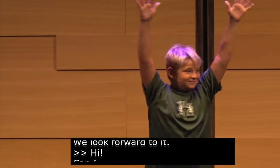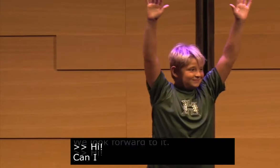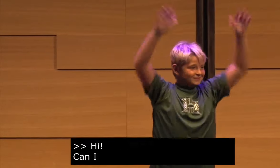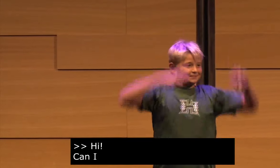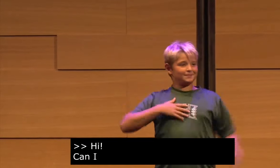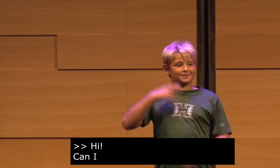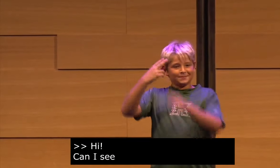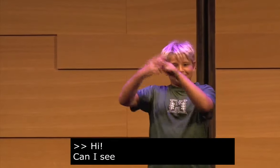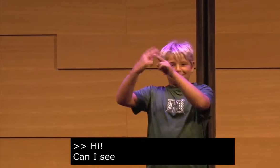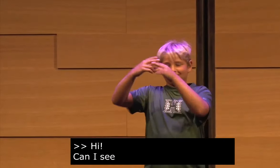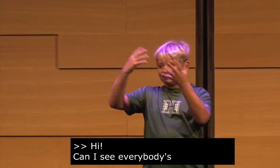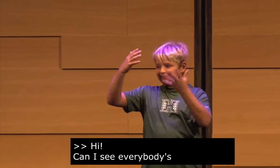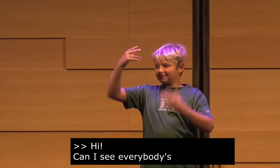Hi, can I see everybody's hands?